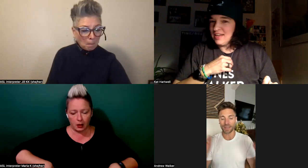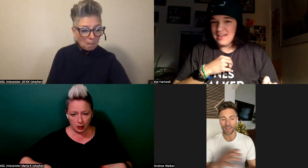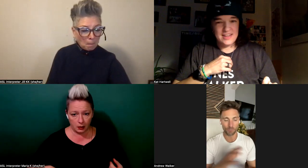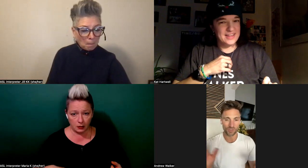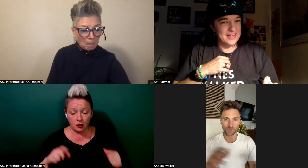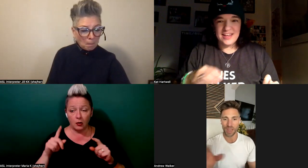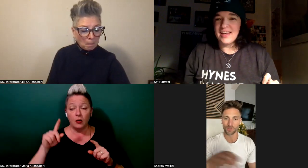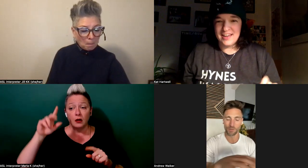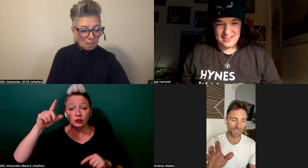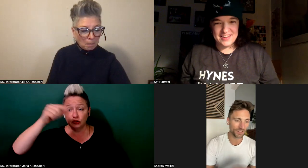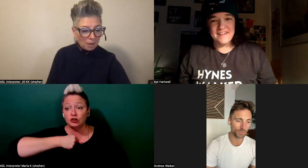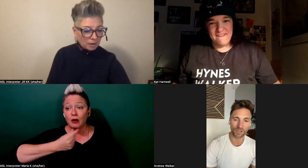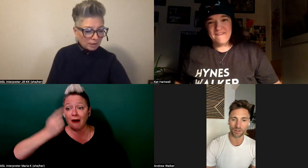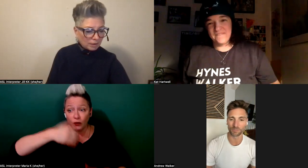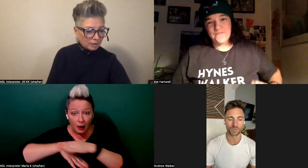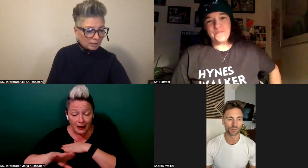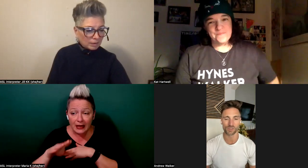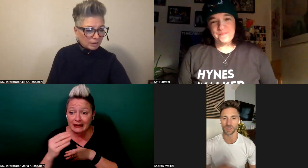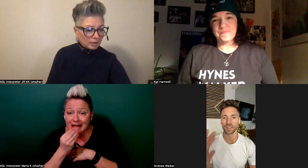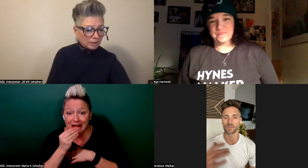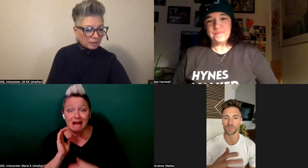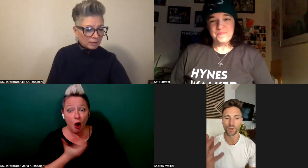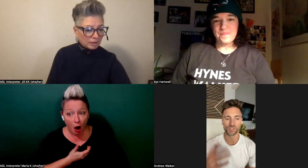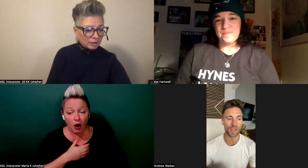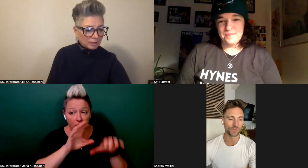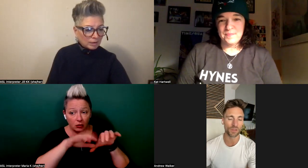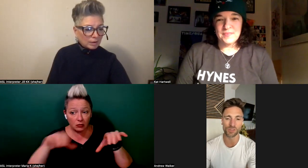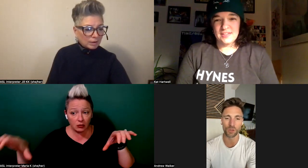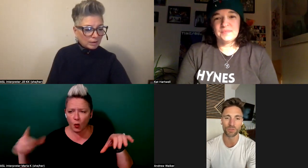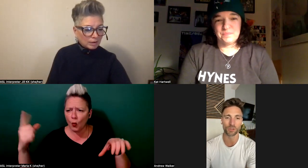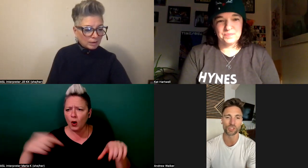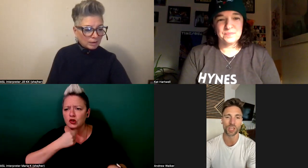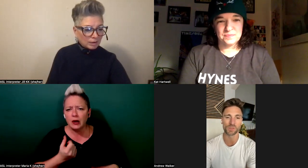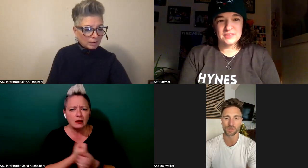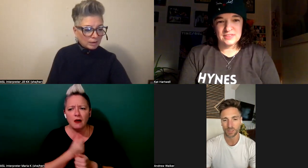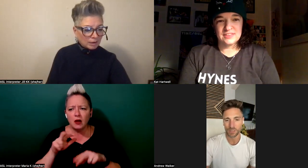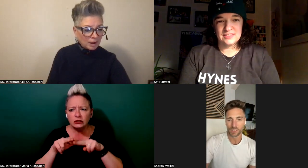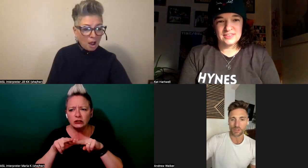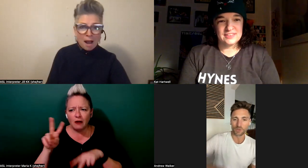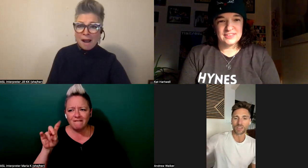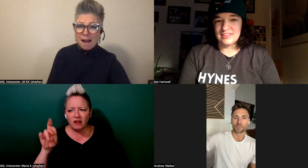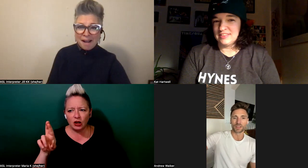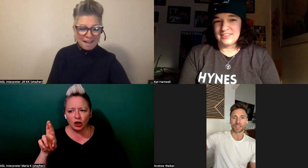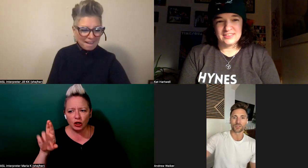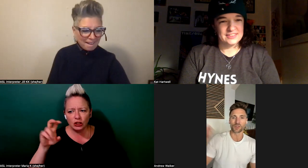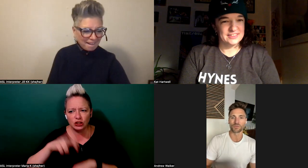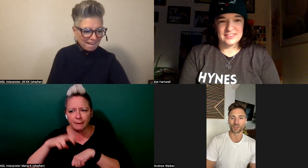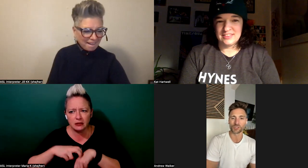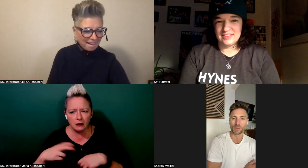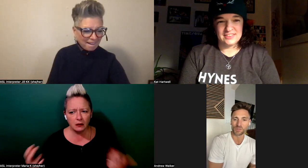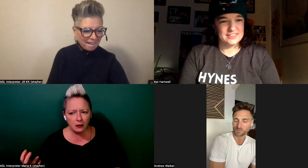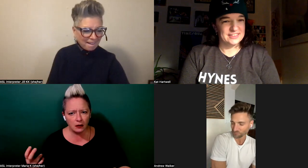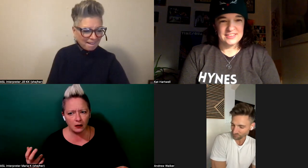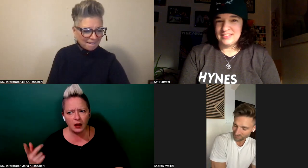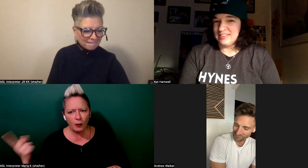had to back up, and the giraffe would come in and nibble on our, the one giraffe loved salt and vinegar chips. So he would come in and eat our salt and